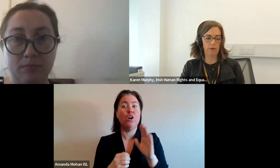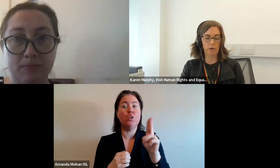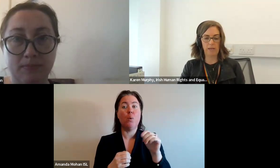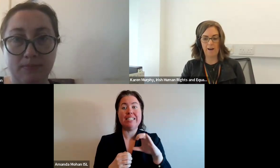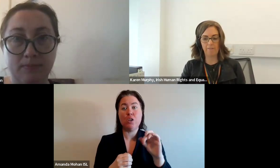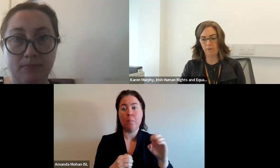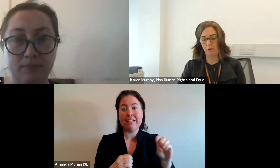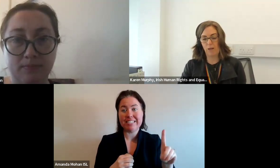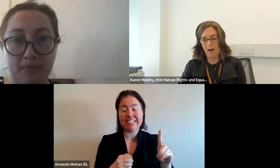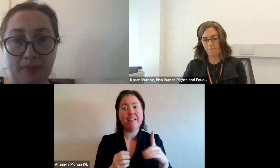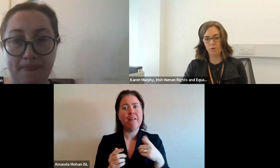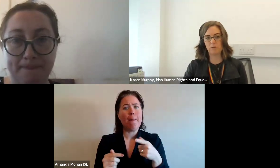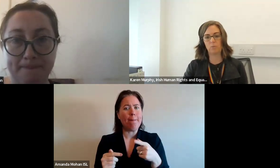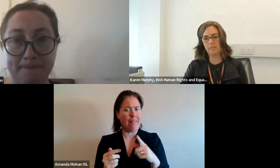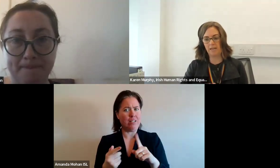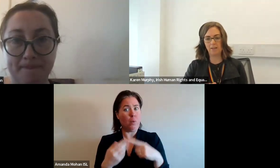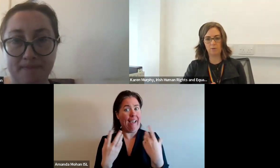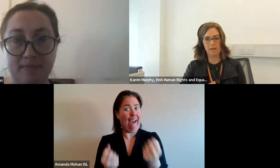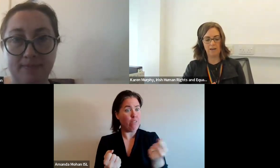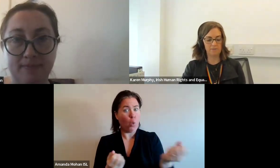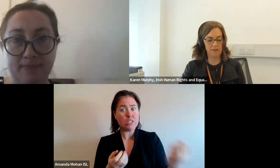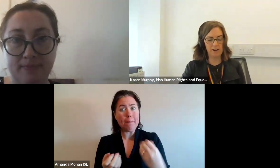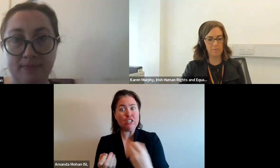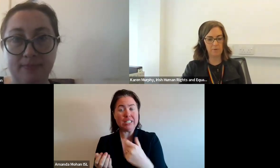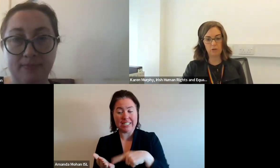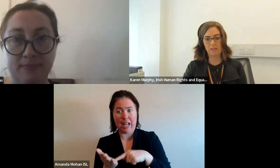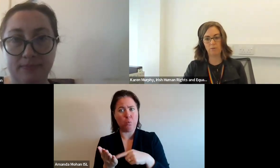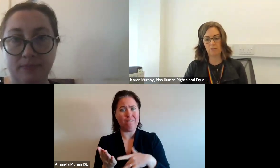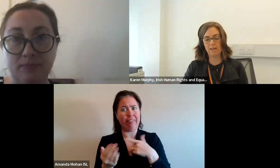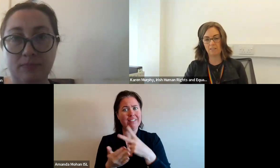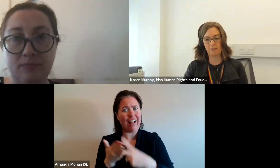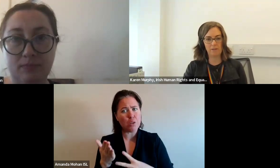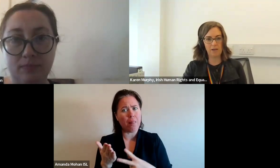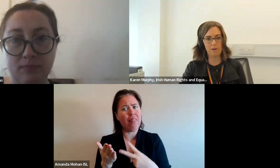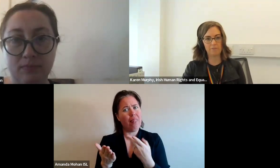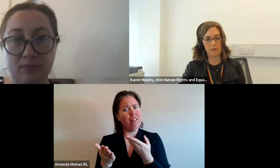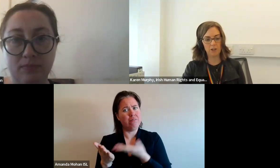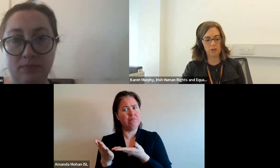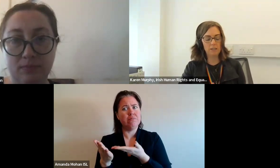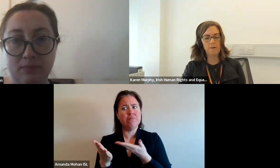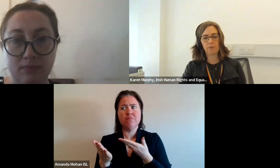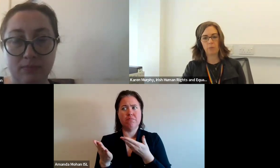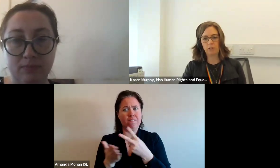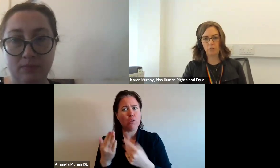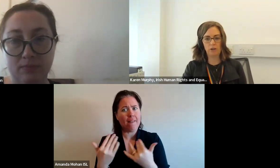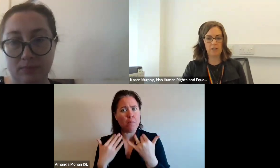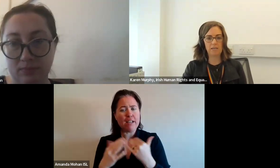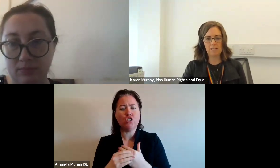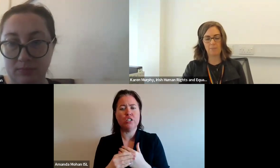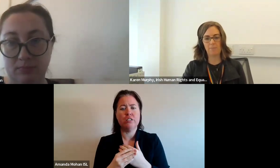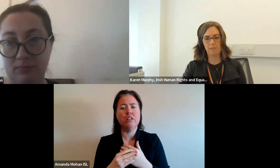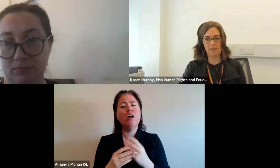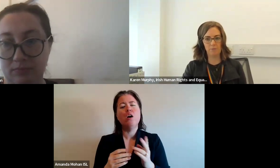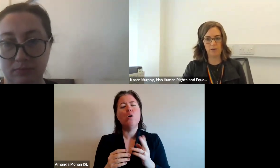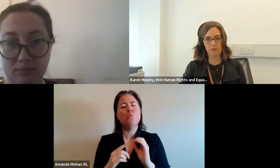and we have those. We take those as very valuable. We treat that as very valuable information. We do try not